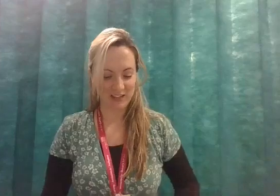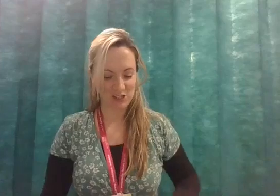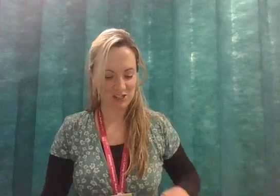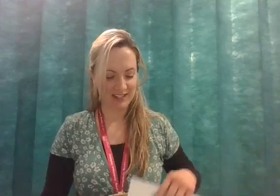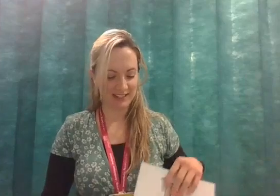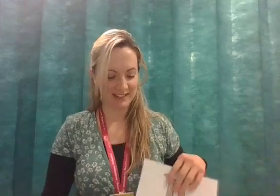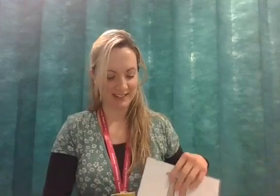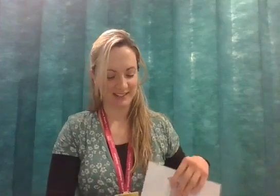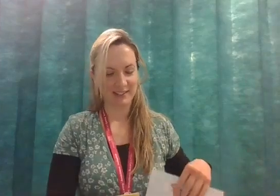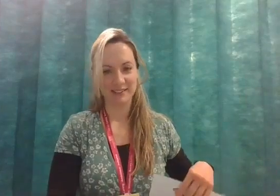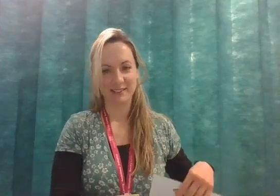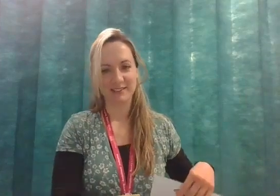she is.